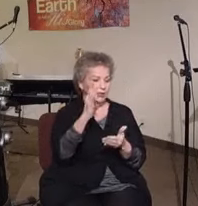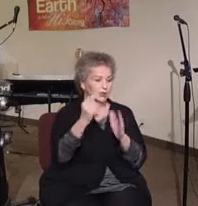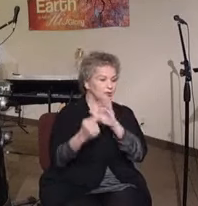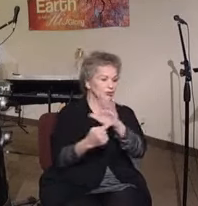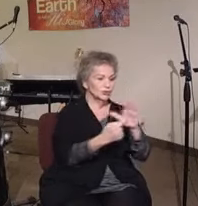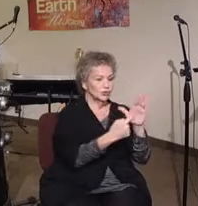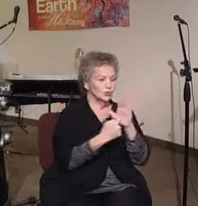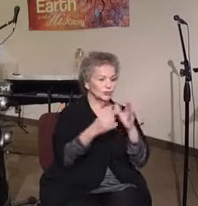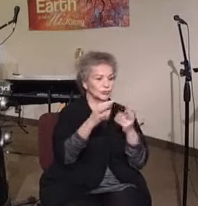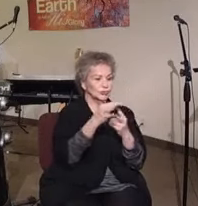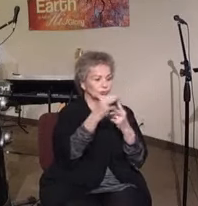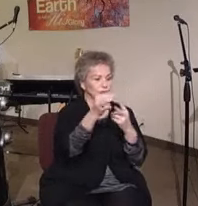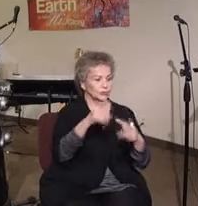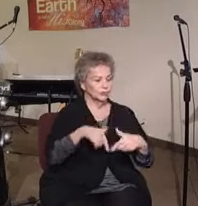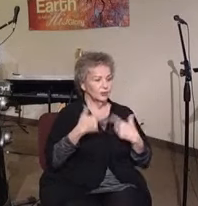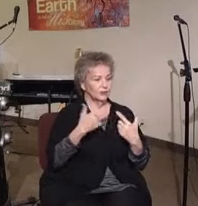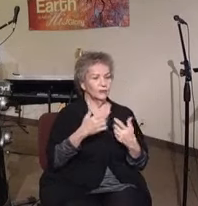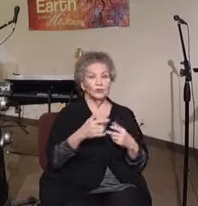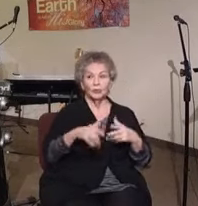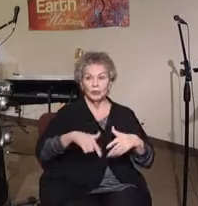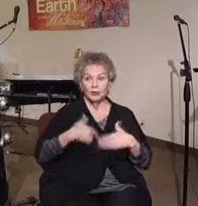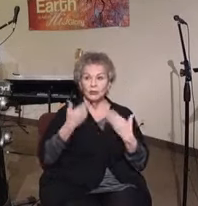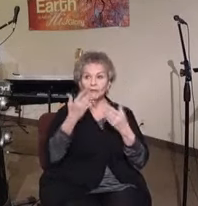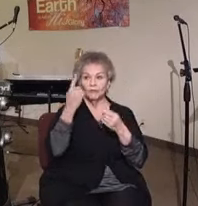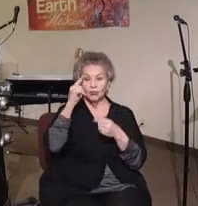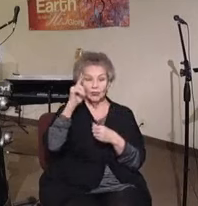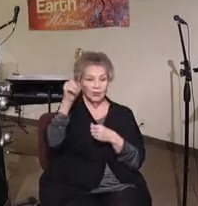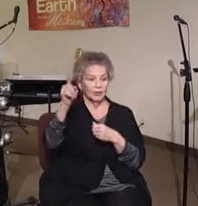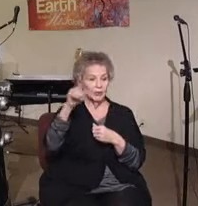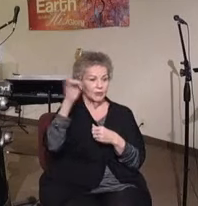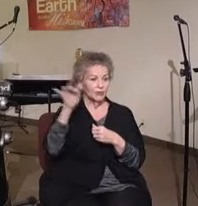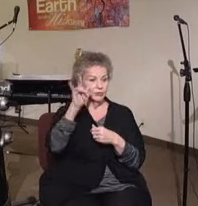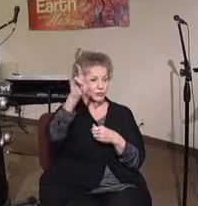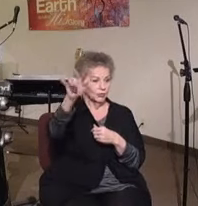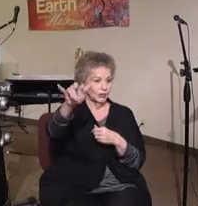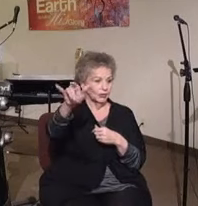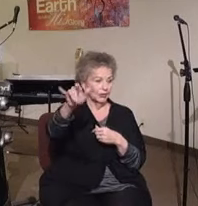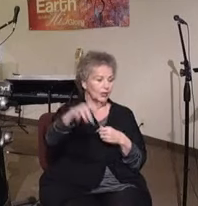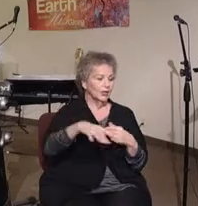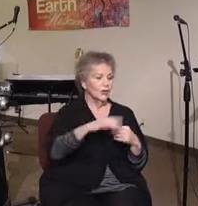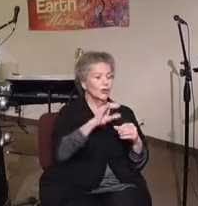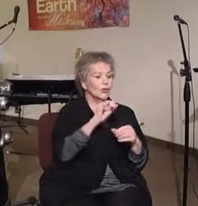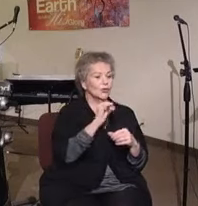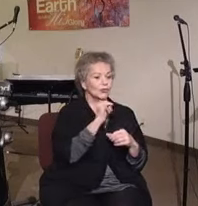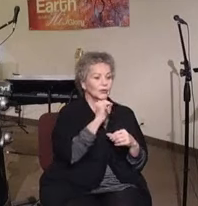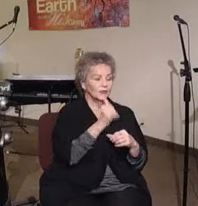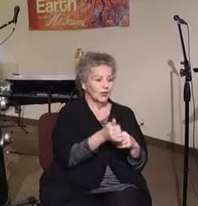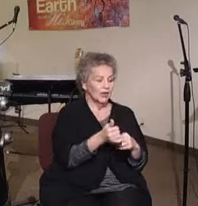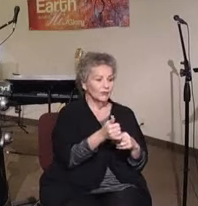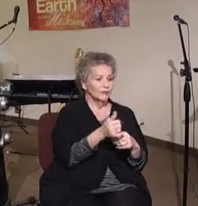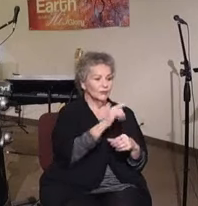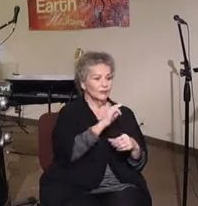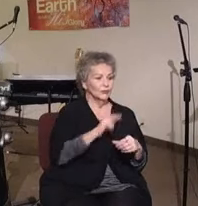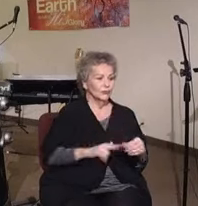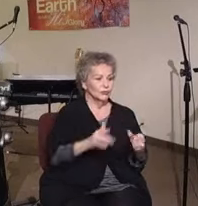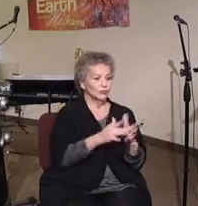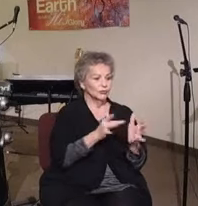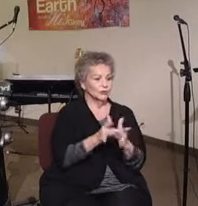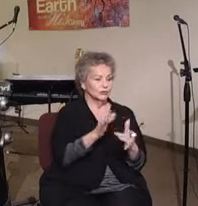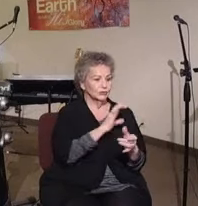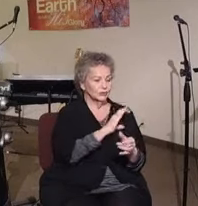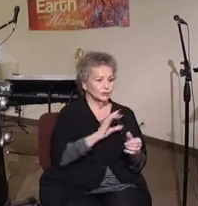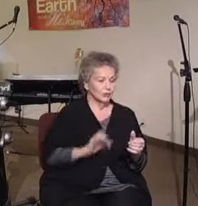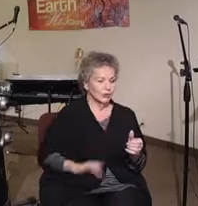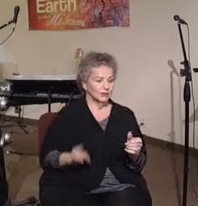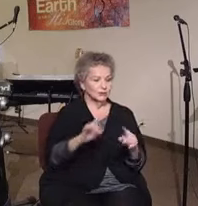can live for him and have eternity, or you can live not for the Lord Jesus Christ, and there is hell. It's a